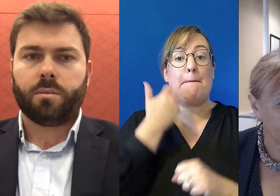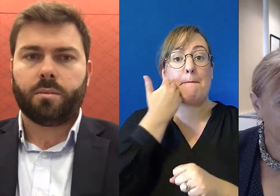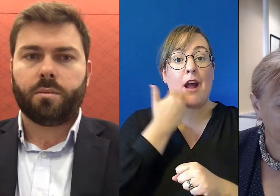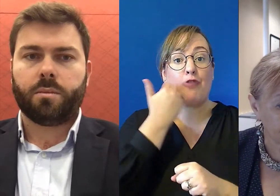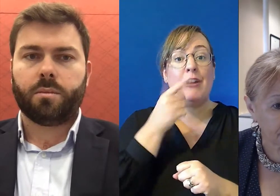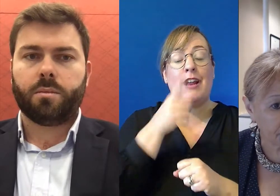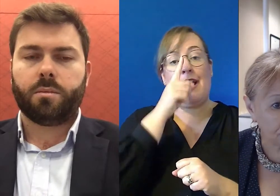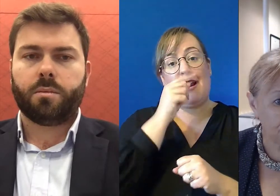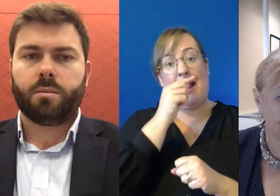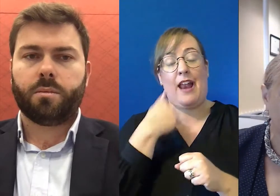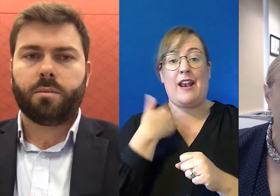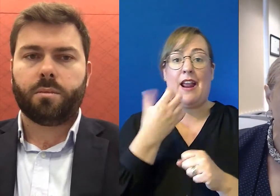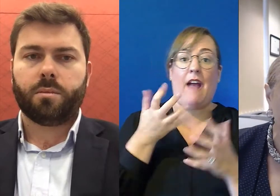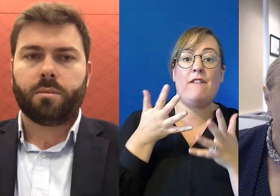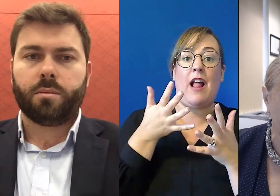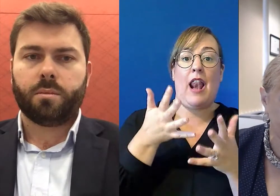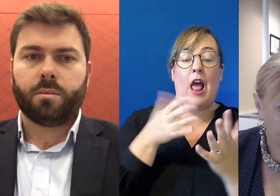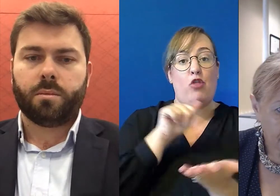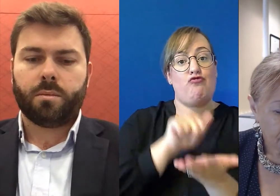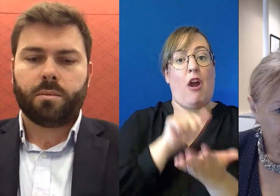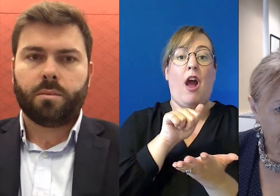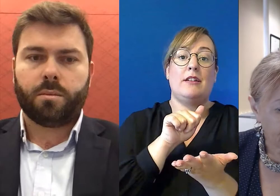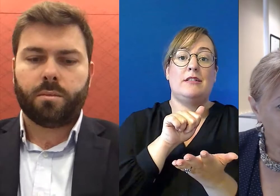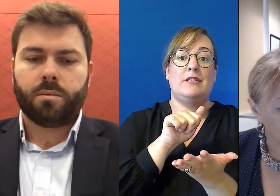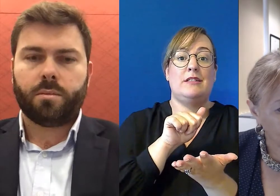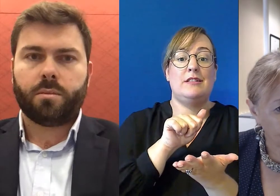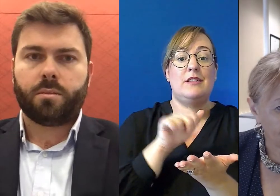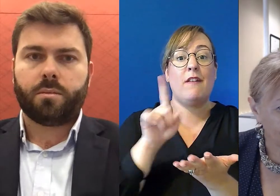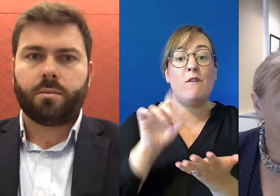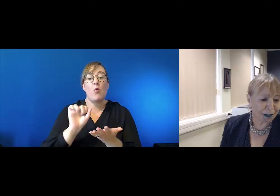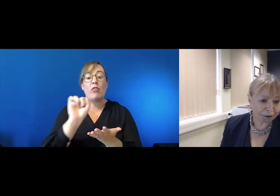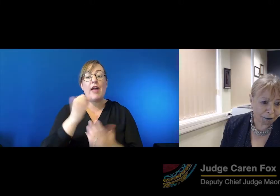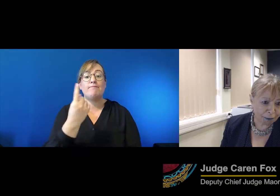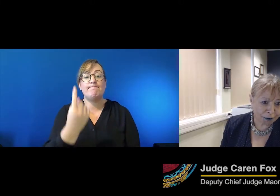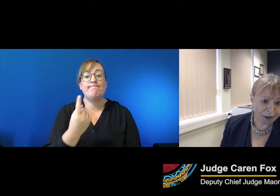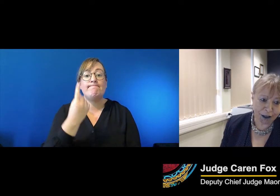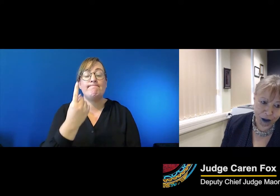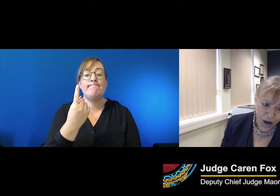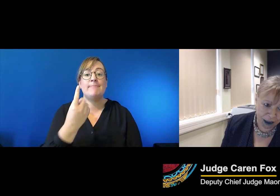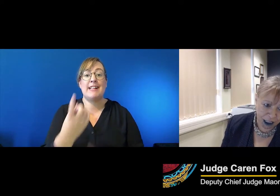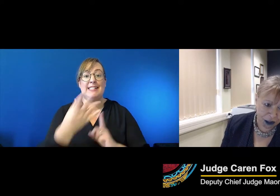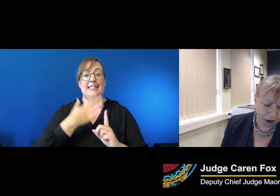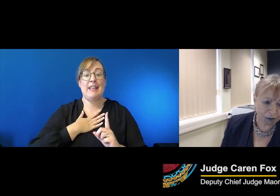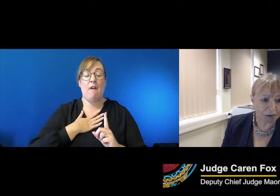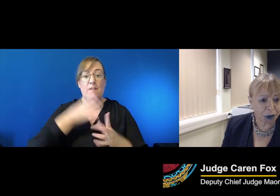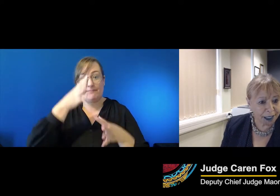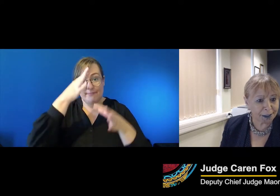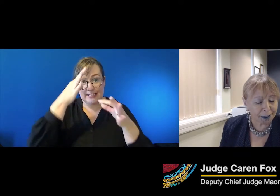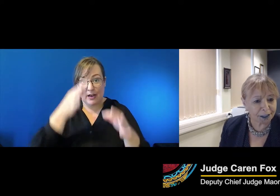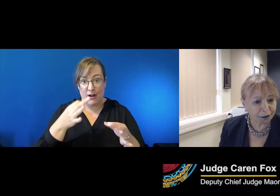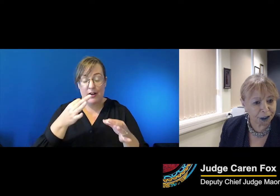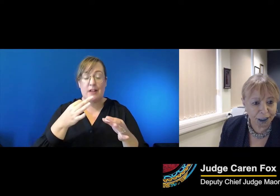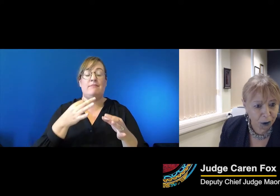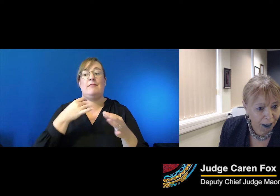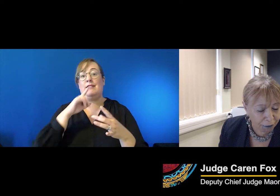exercise tino rangatiratanga, or the right to exercise autonomy, self-government, self-determination,